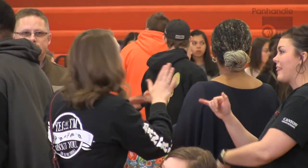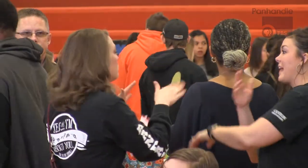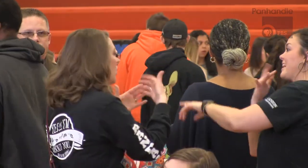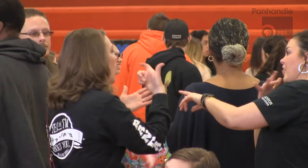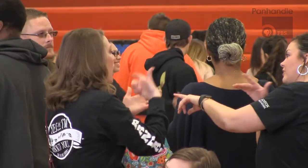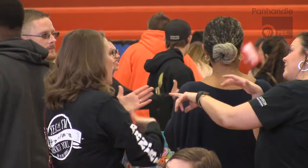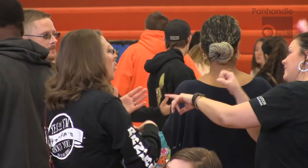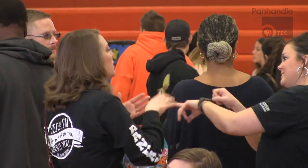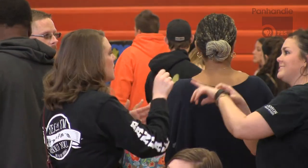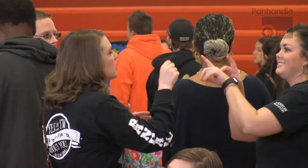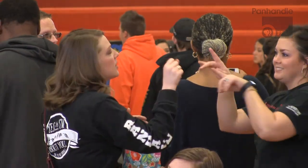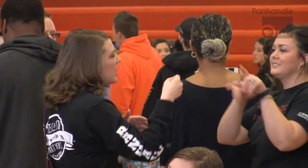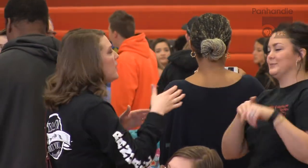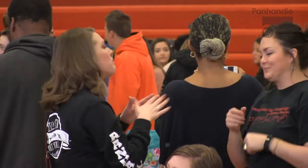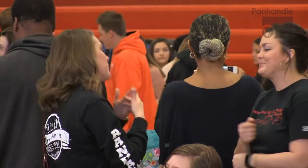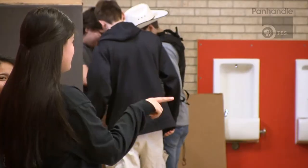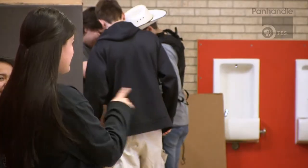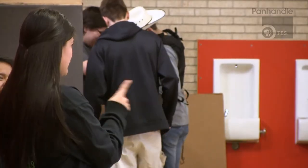as for them.